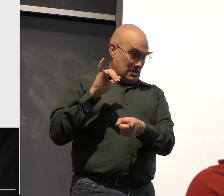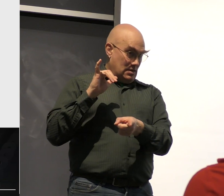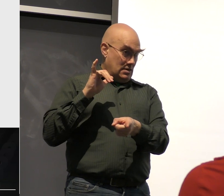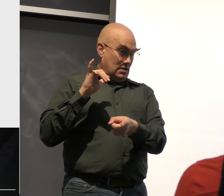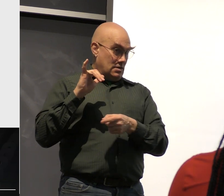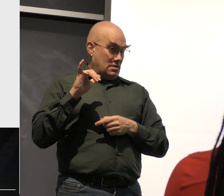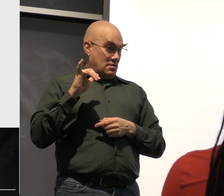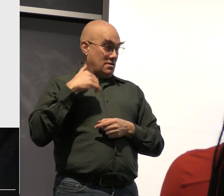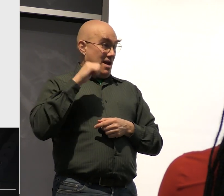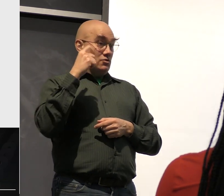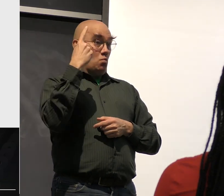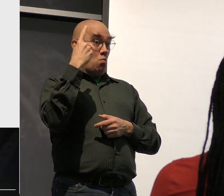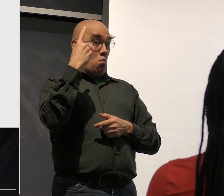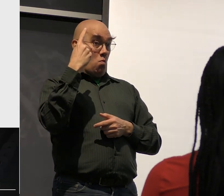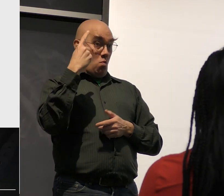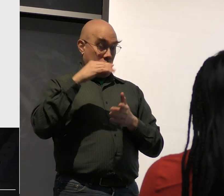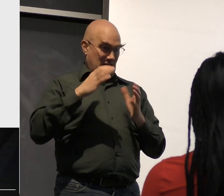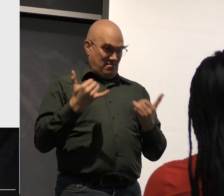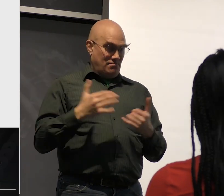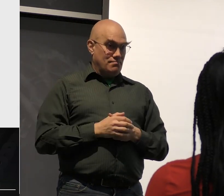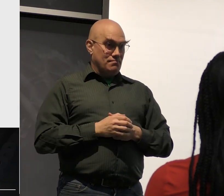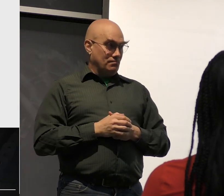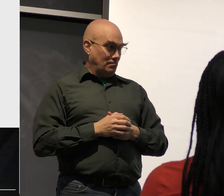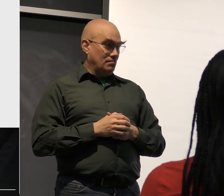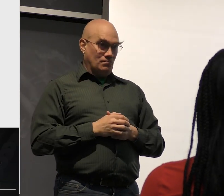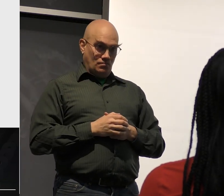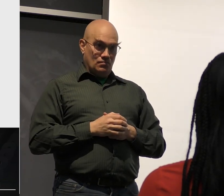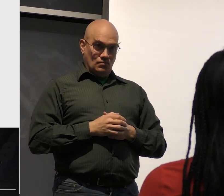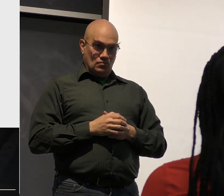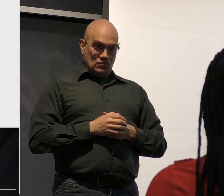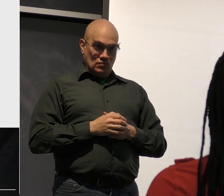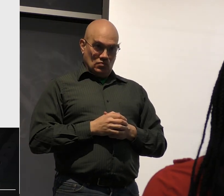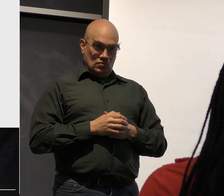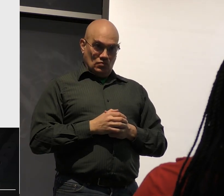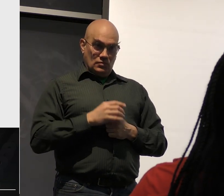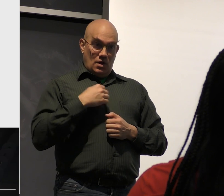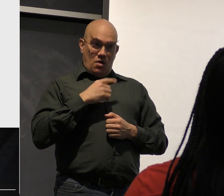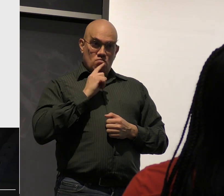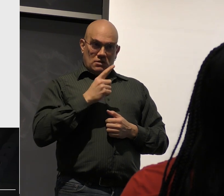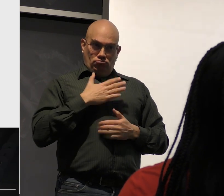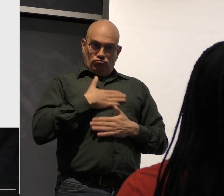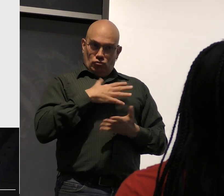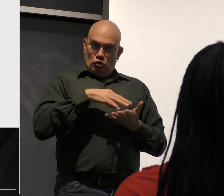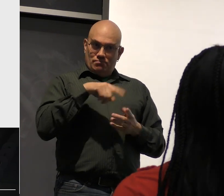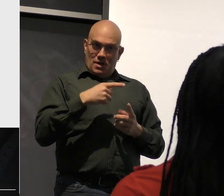1. Yes, and I really enjoy learning about ASL culture